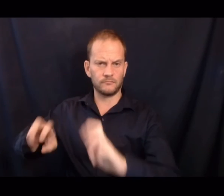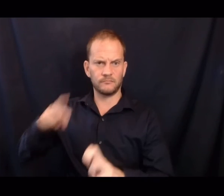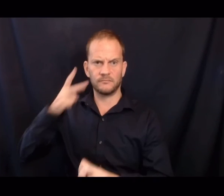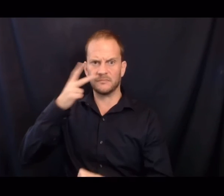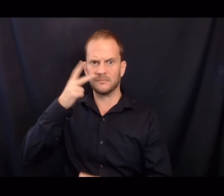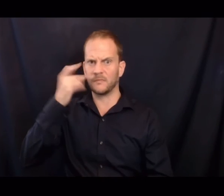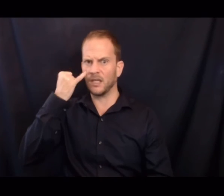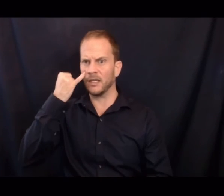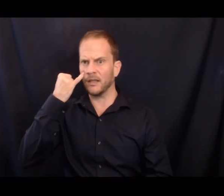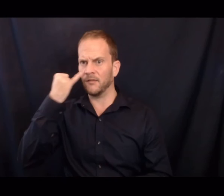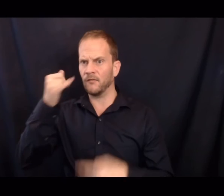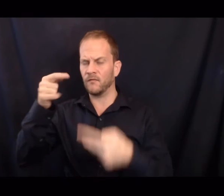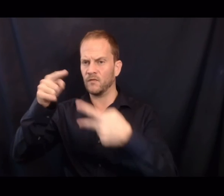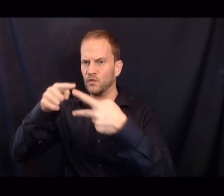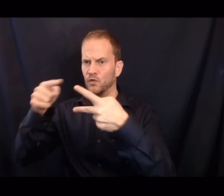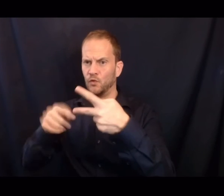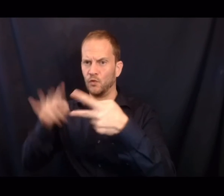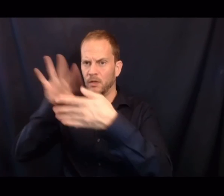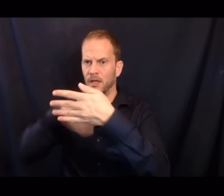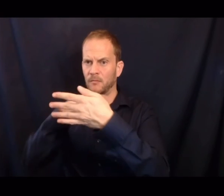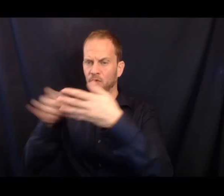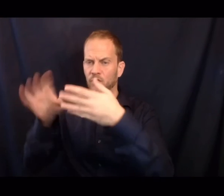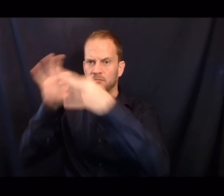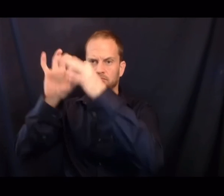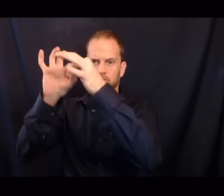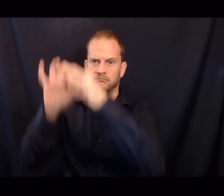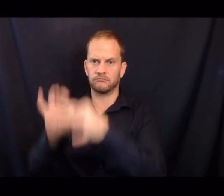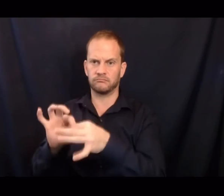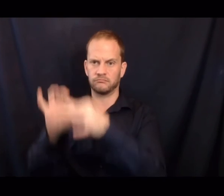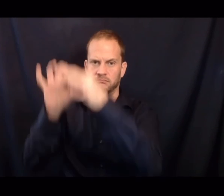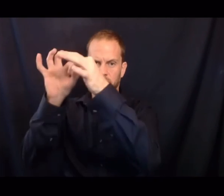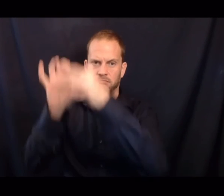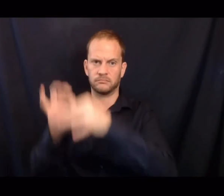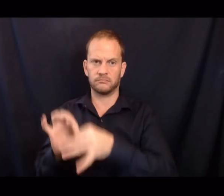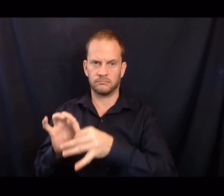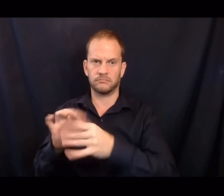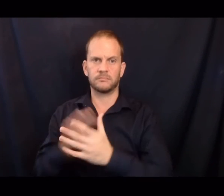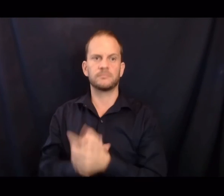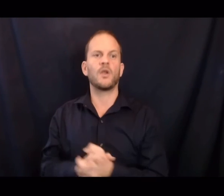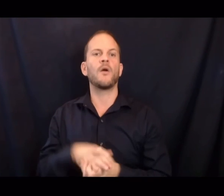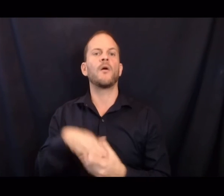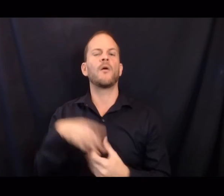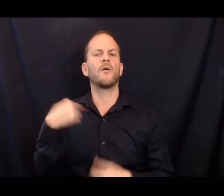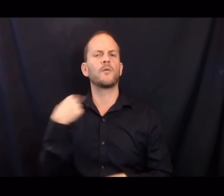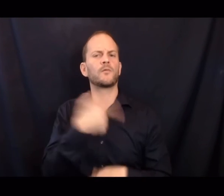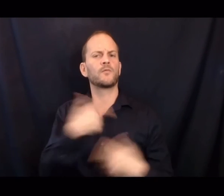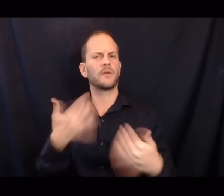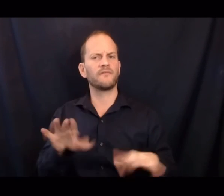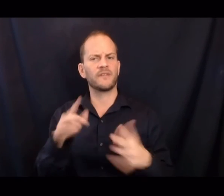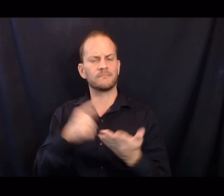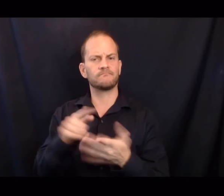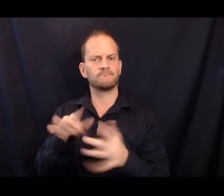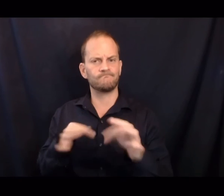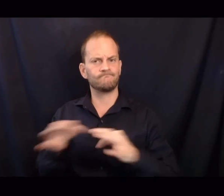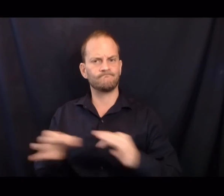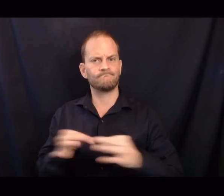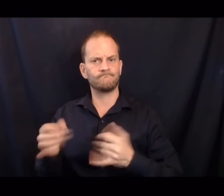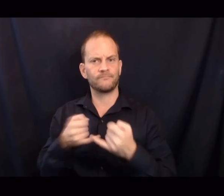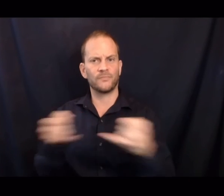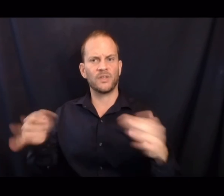which is 3 times x plus 6. We know that's a linear function, right? We've talked about linear functions quite a bit this semester. So for that function, we're going to